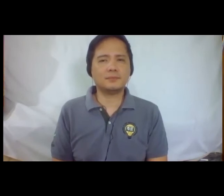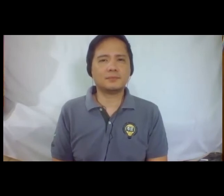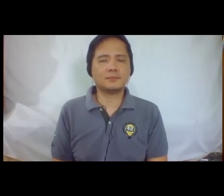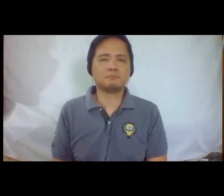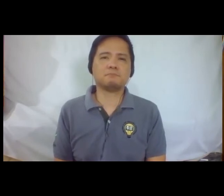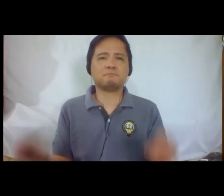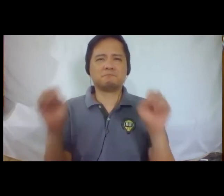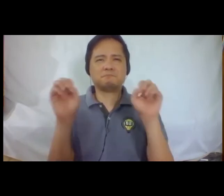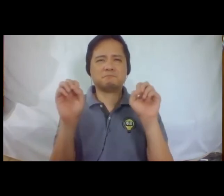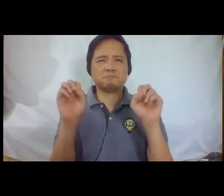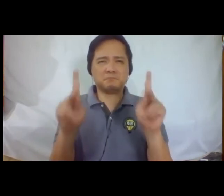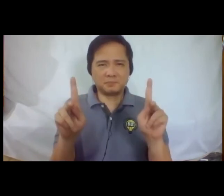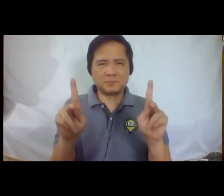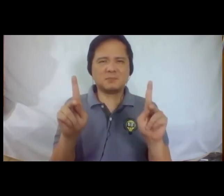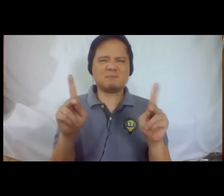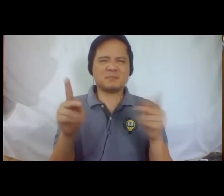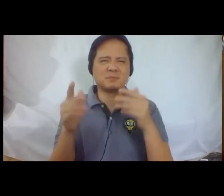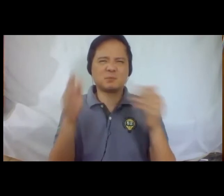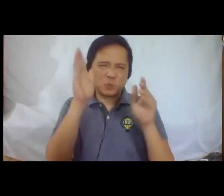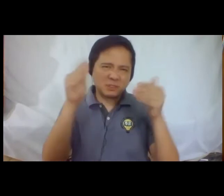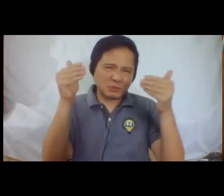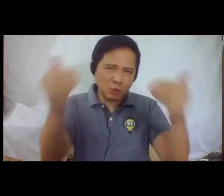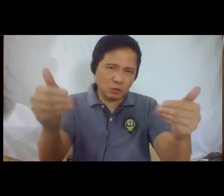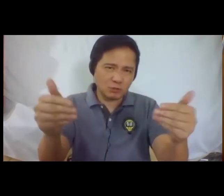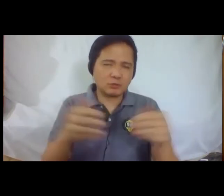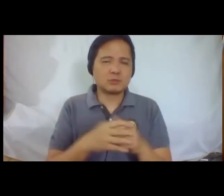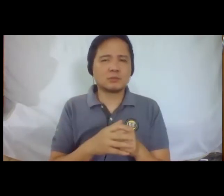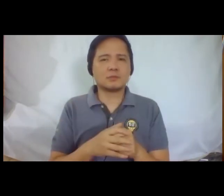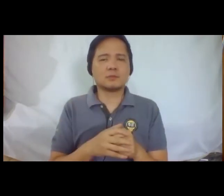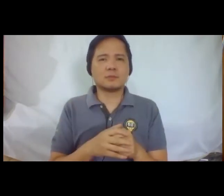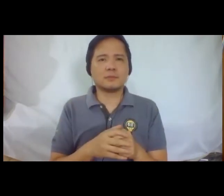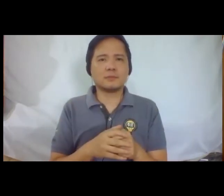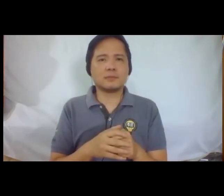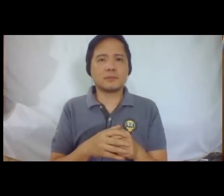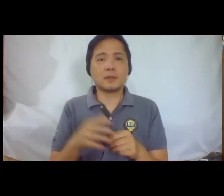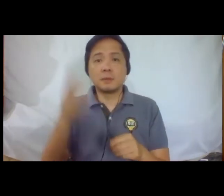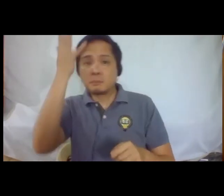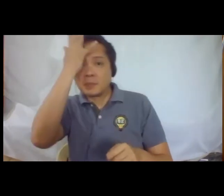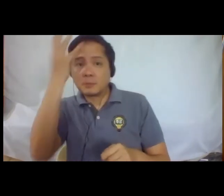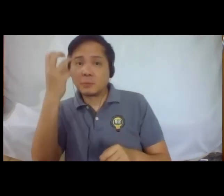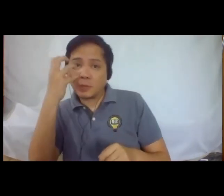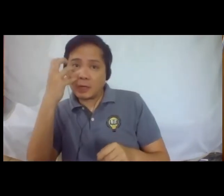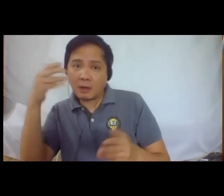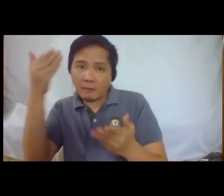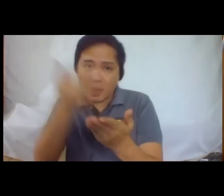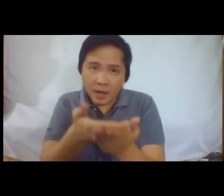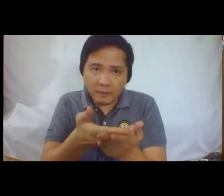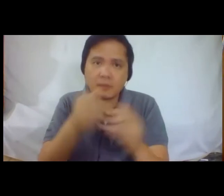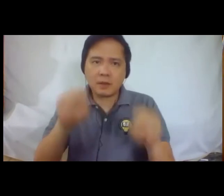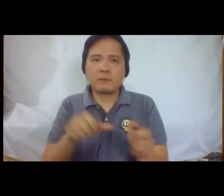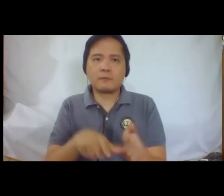Okay, well, I'll go ahead and start a little bit, and then we can review again when Peebs and Ray come back